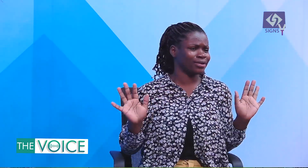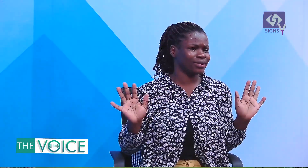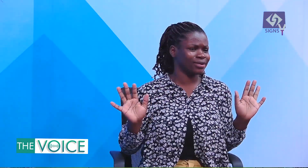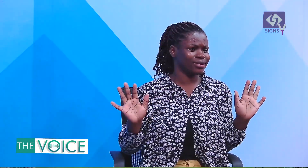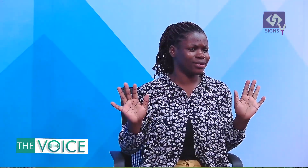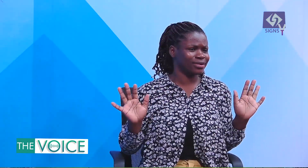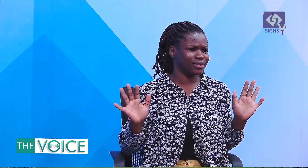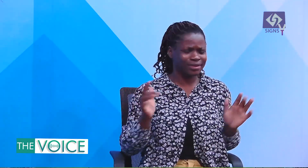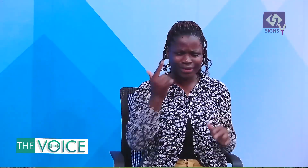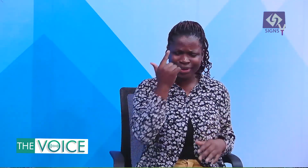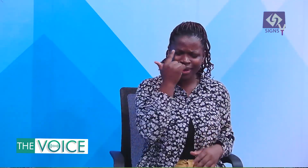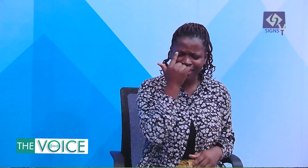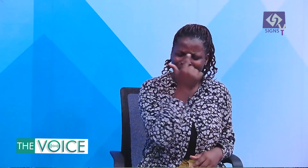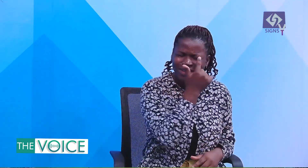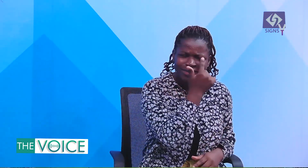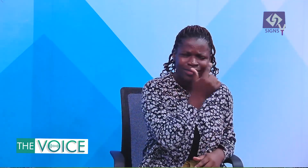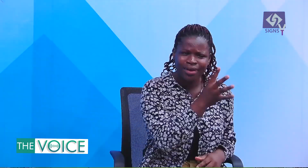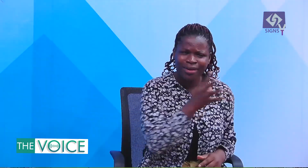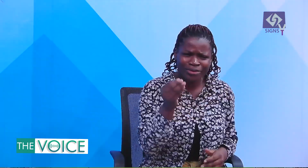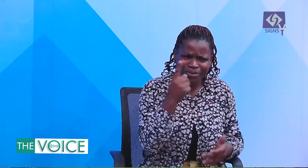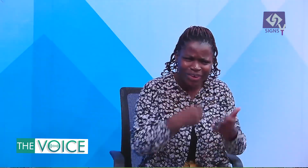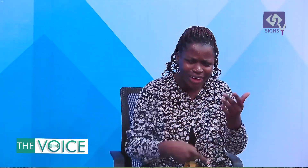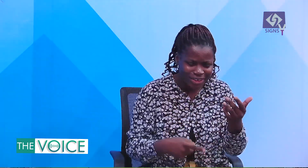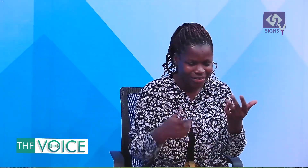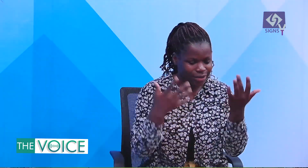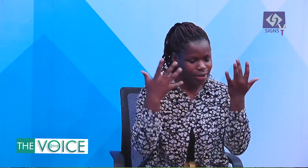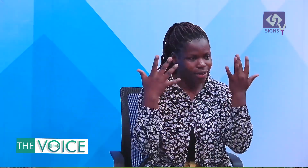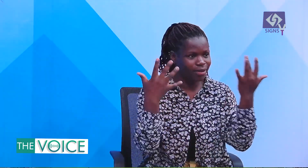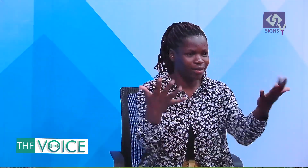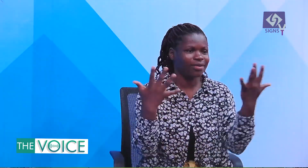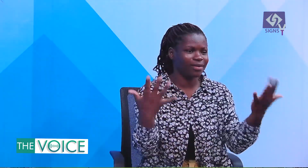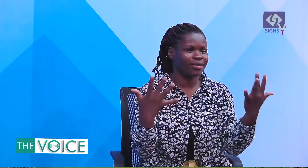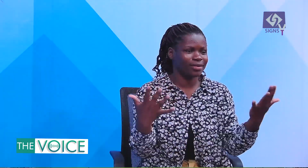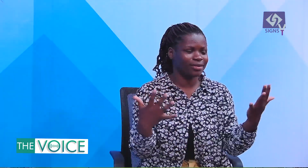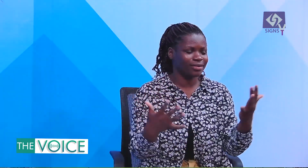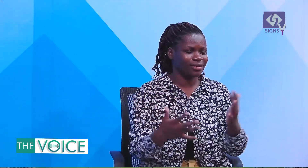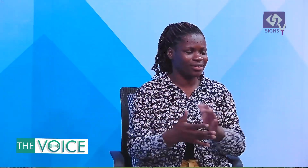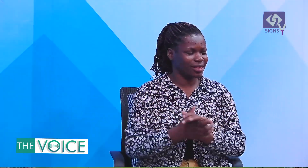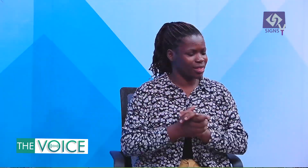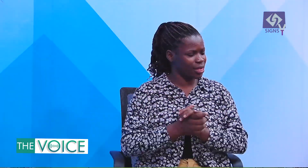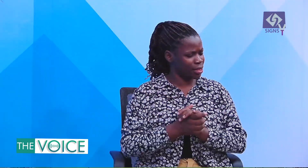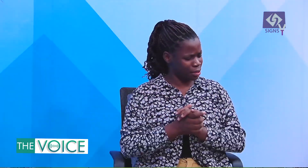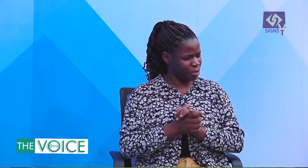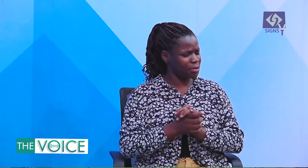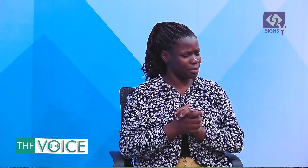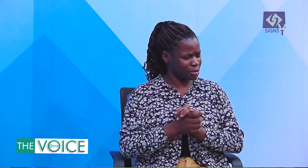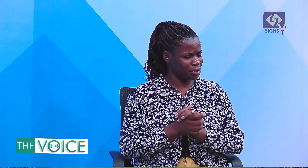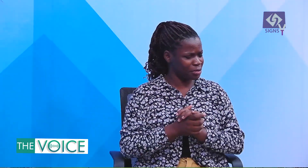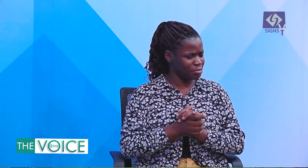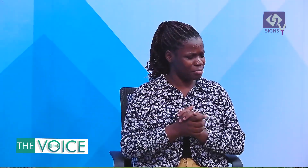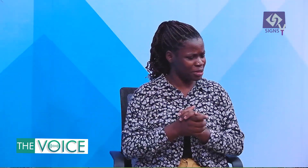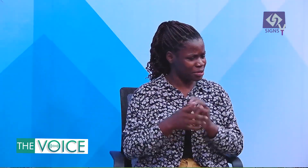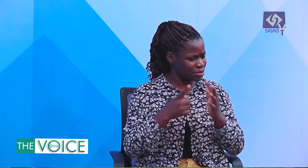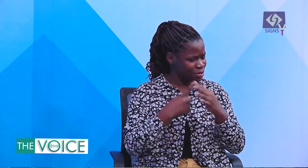people using their hands. Just hands and the eyes, it was a big difference for me.